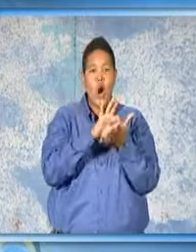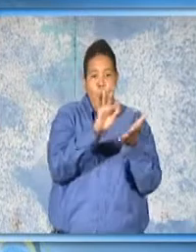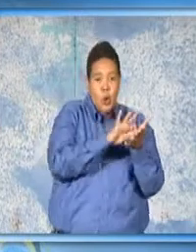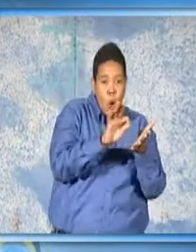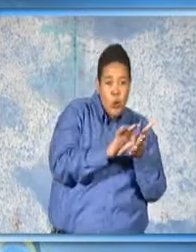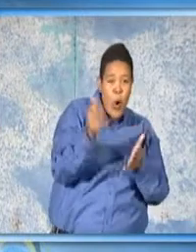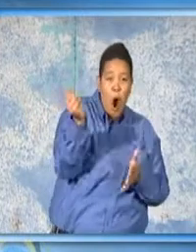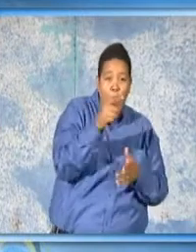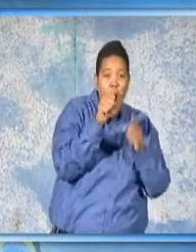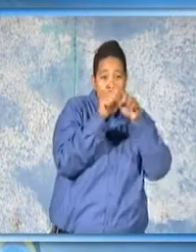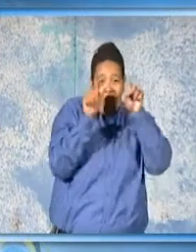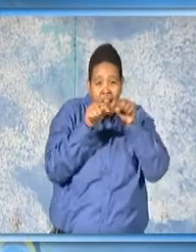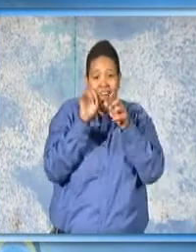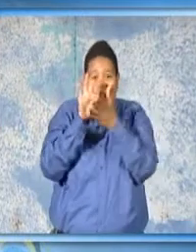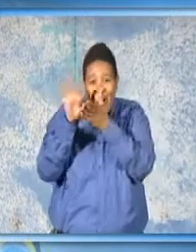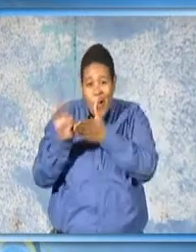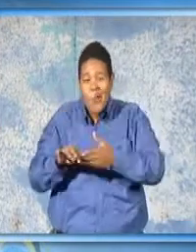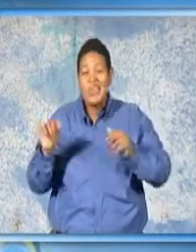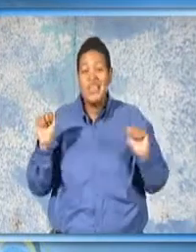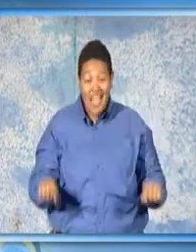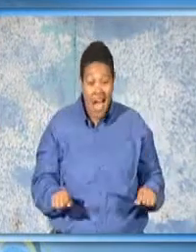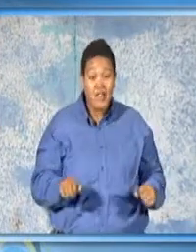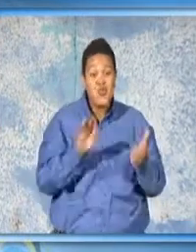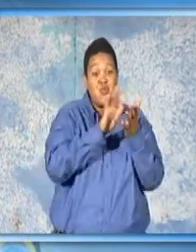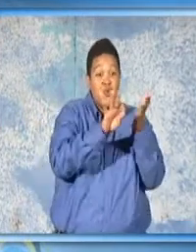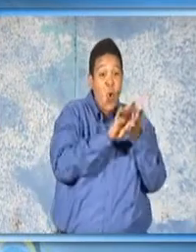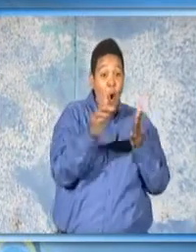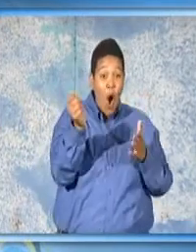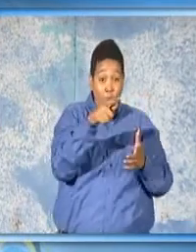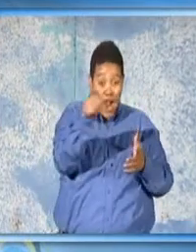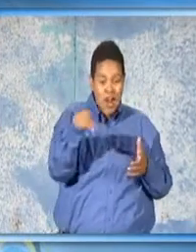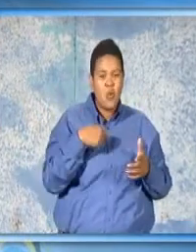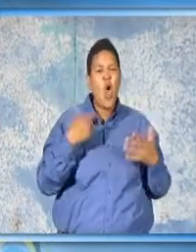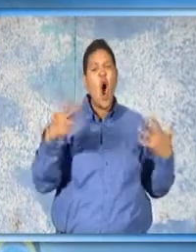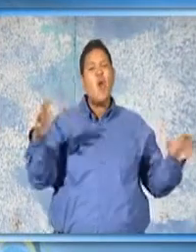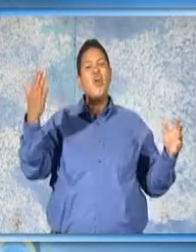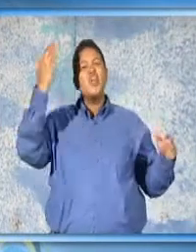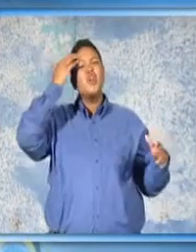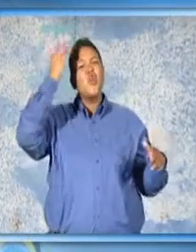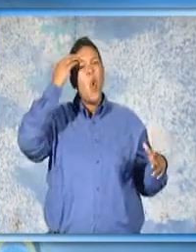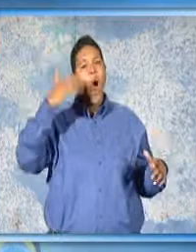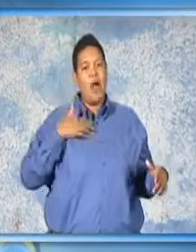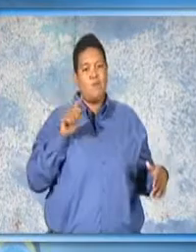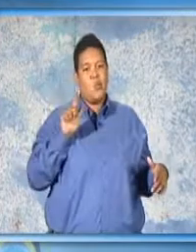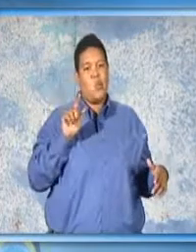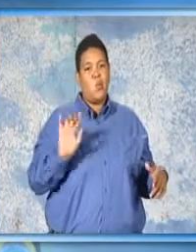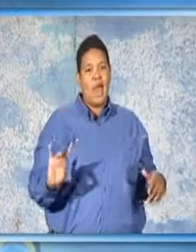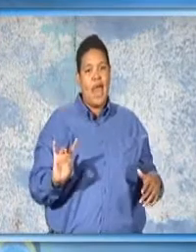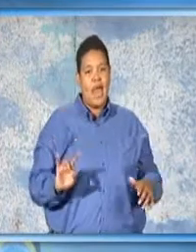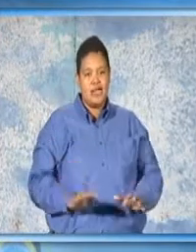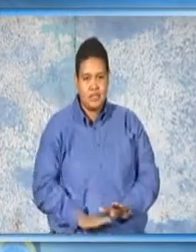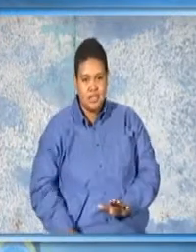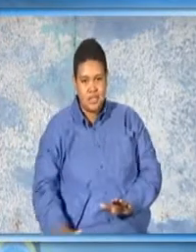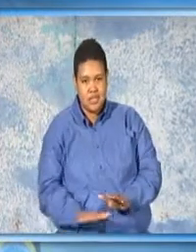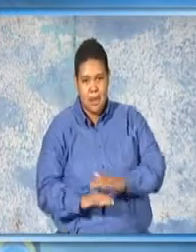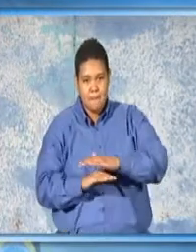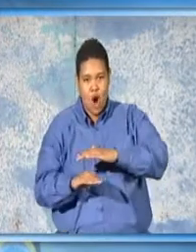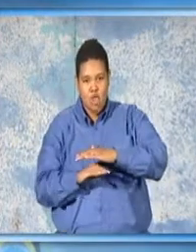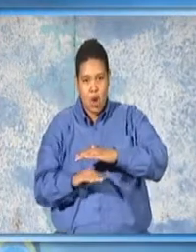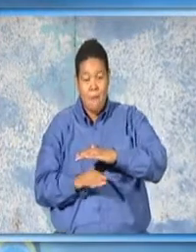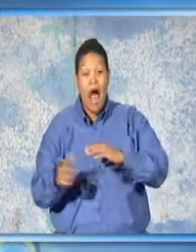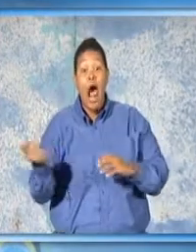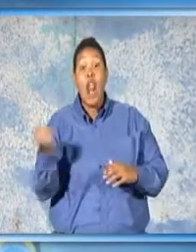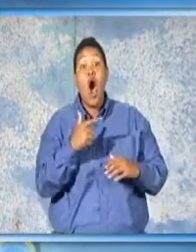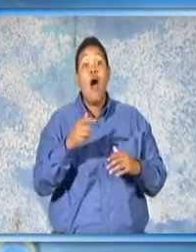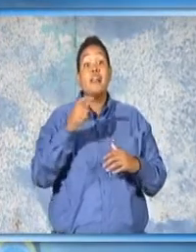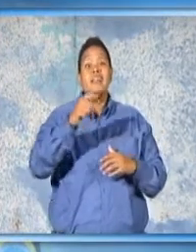cubes. To count all the cubes, we already know that there are 28 cubes in the bottom layer and all layers